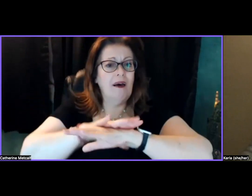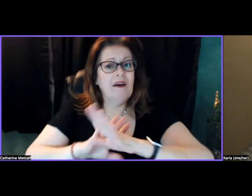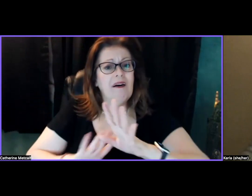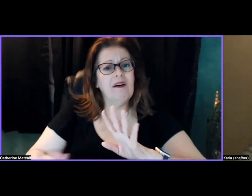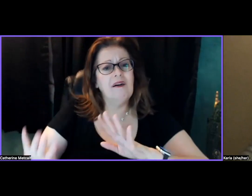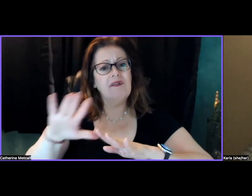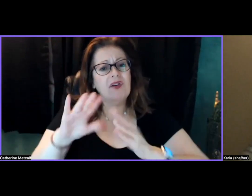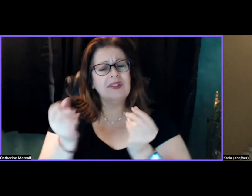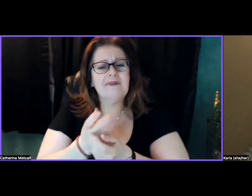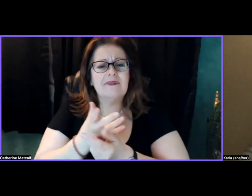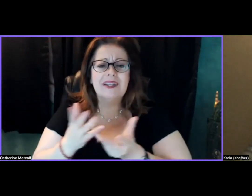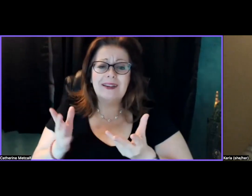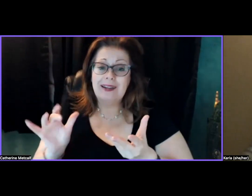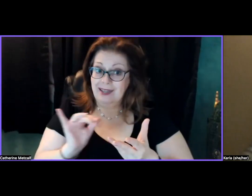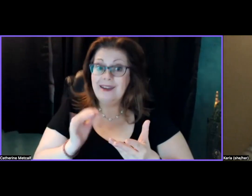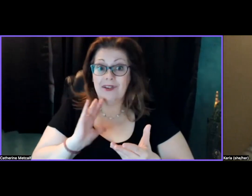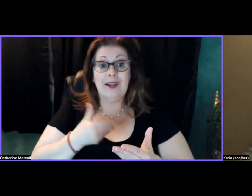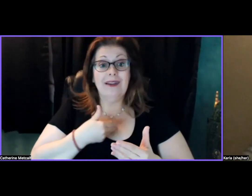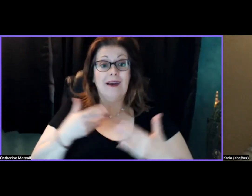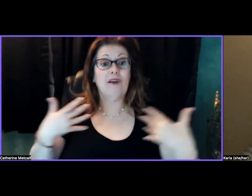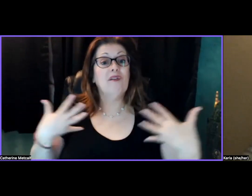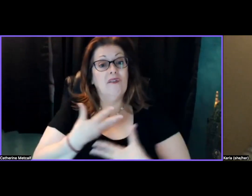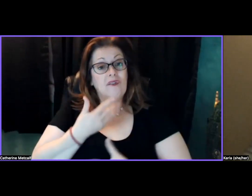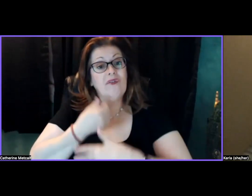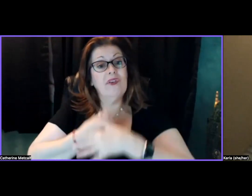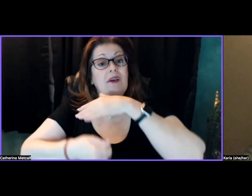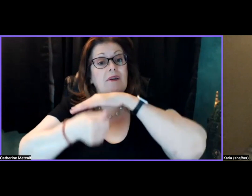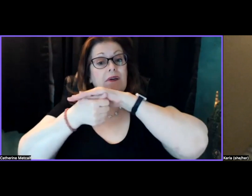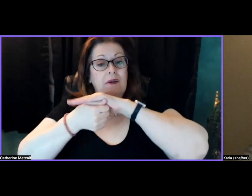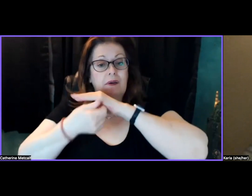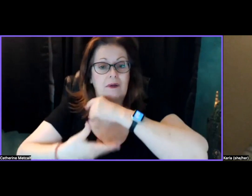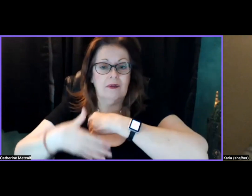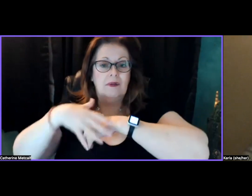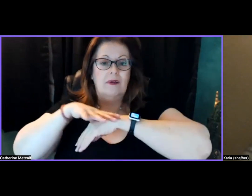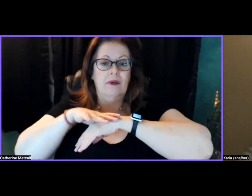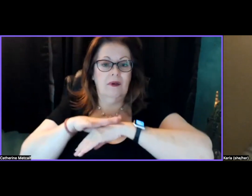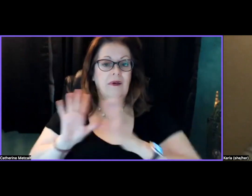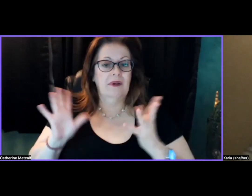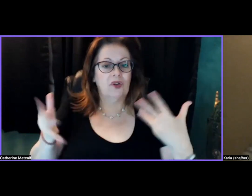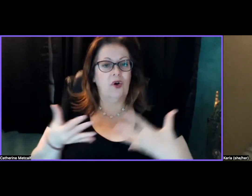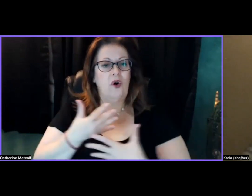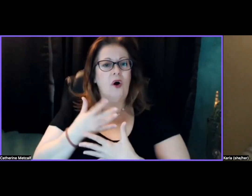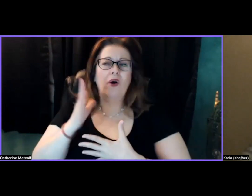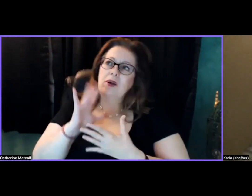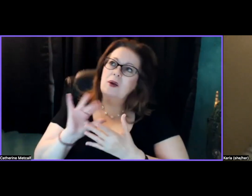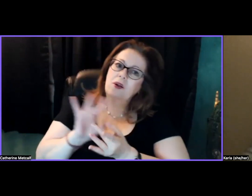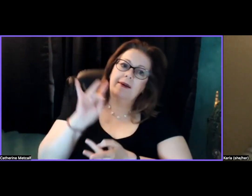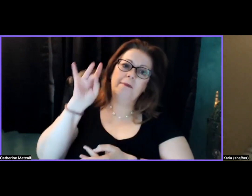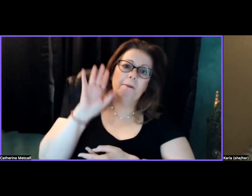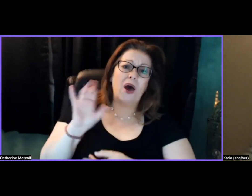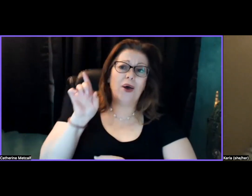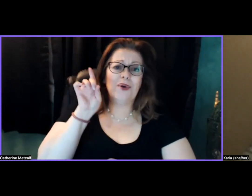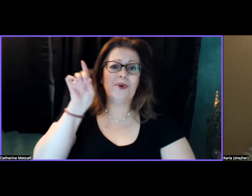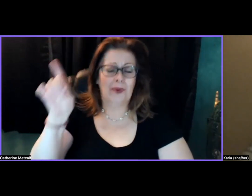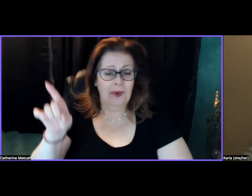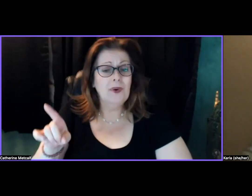Not such a maudlin martyr most days, but this neighborhood is haunted by you. Though you might not remember our love, these streets still